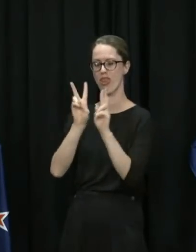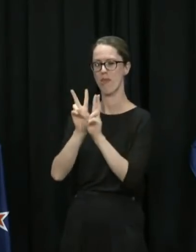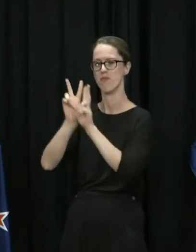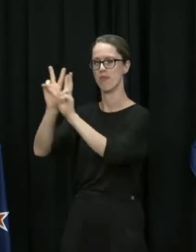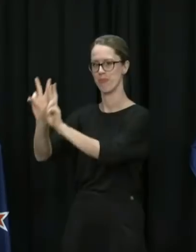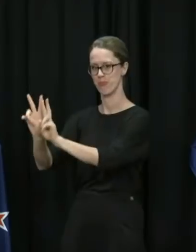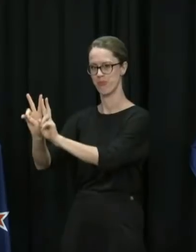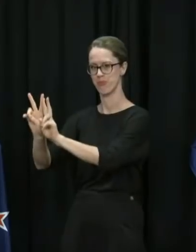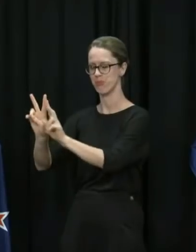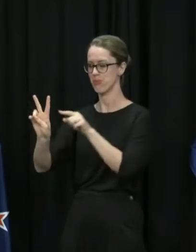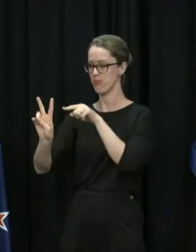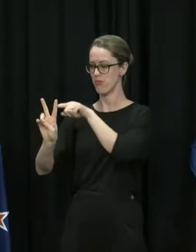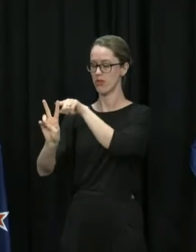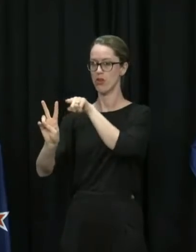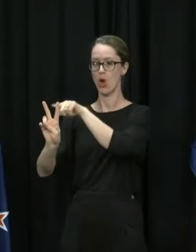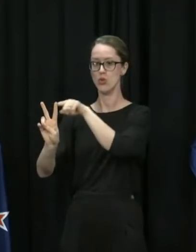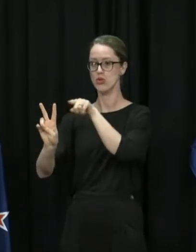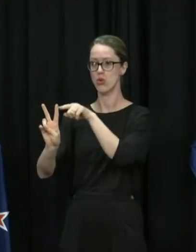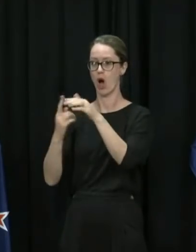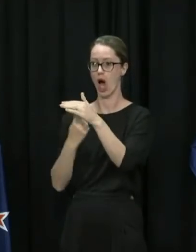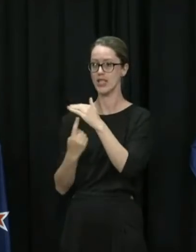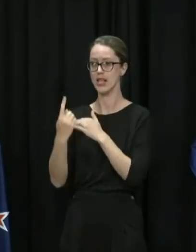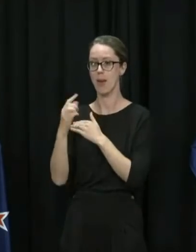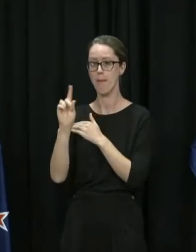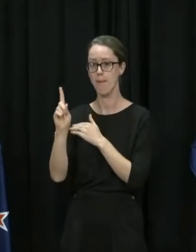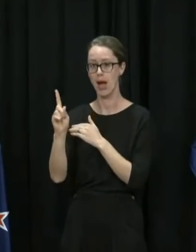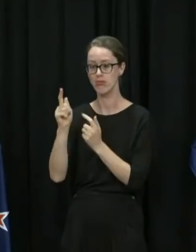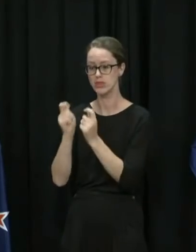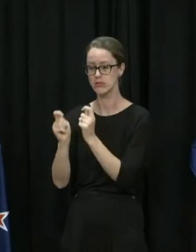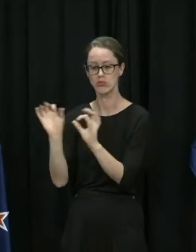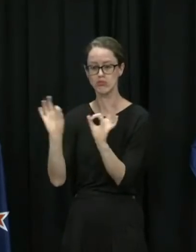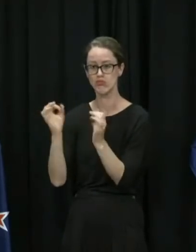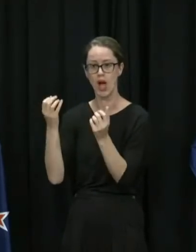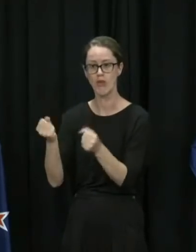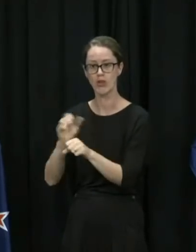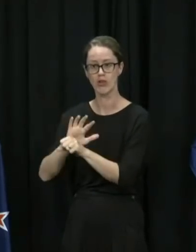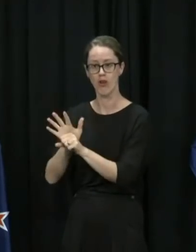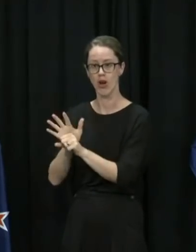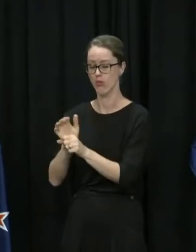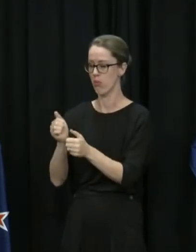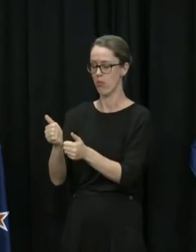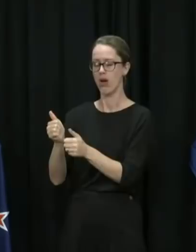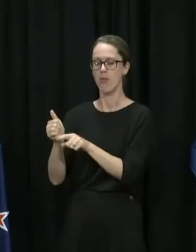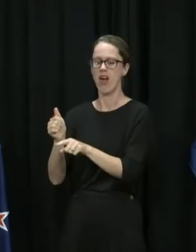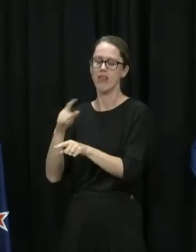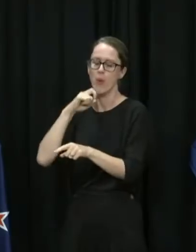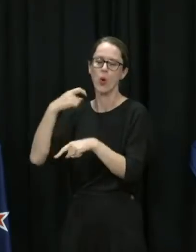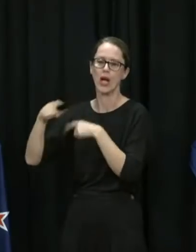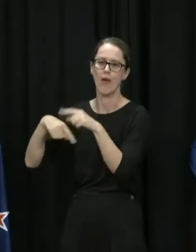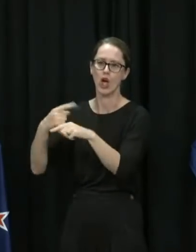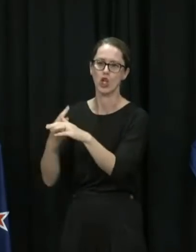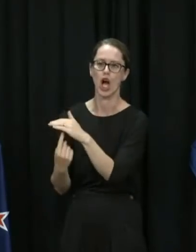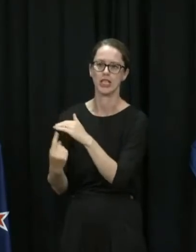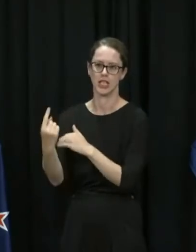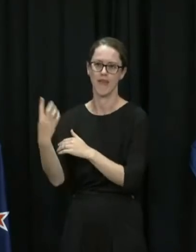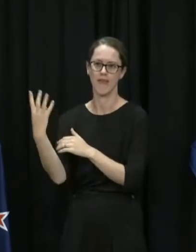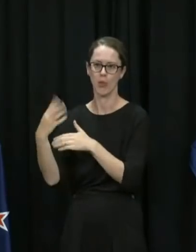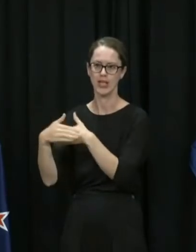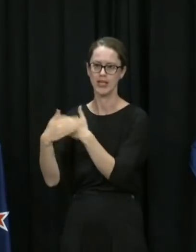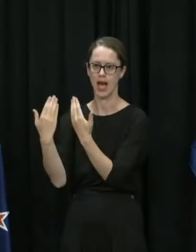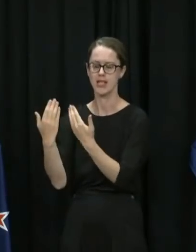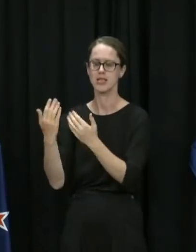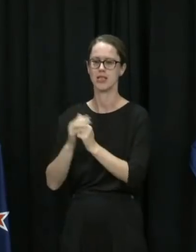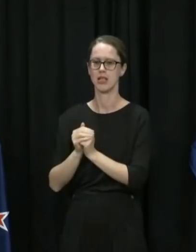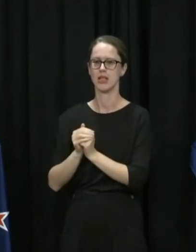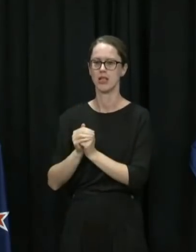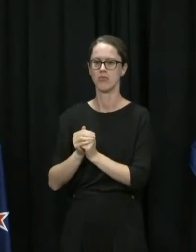are in isolation and have already tested negative. We got those results just before we came down. They will remain in isolation for the full 14-day period.